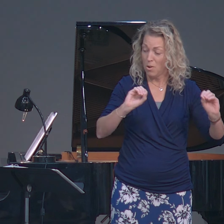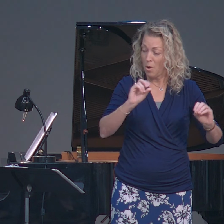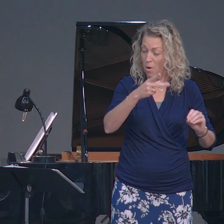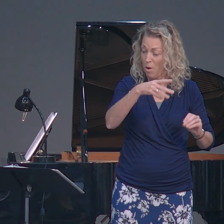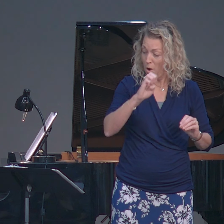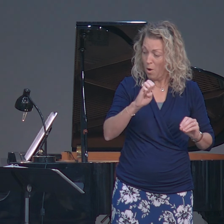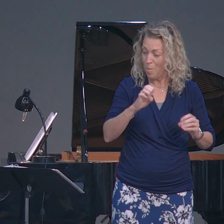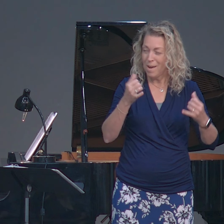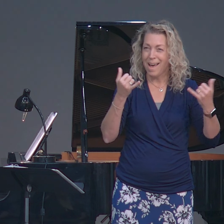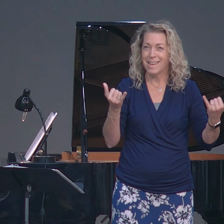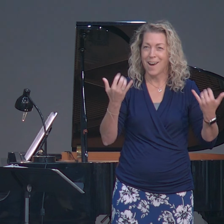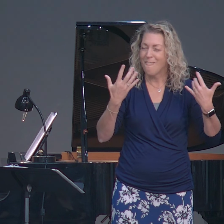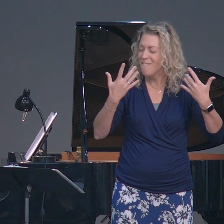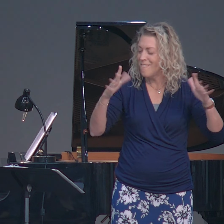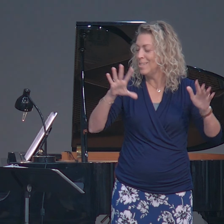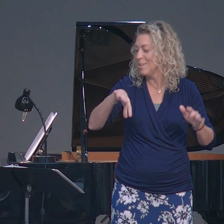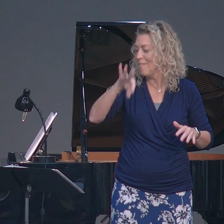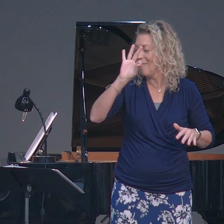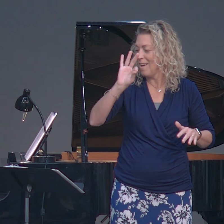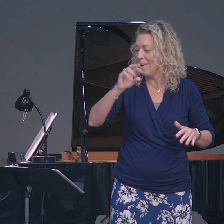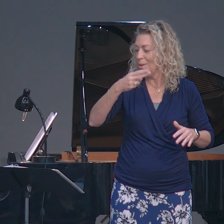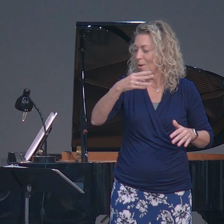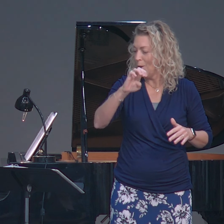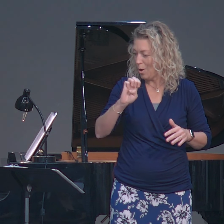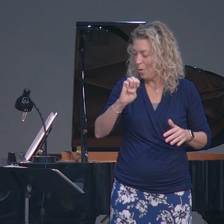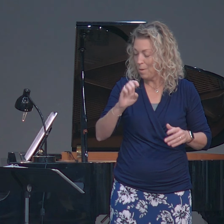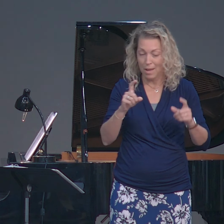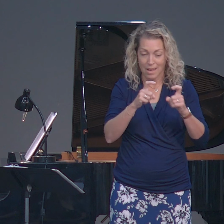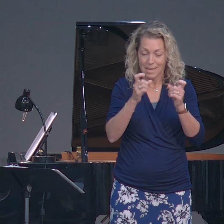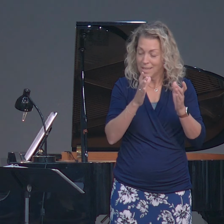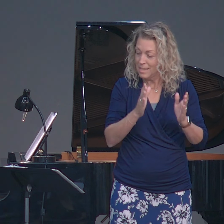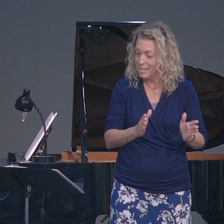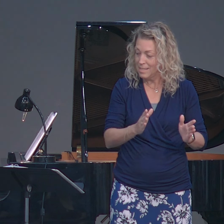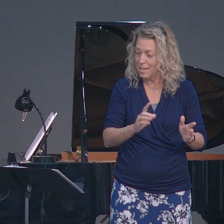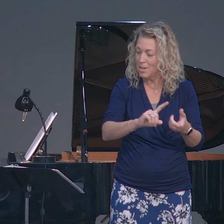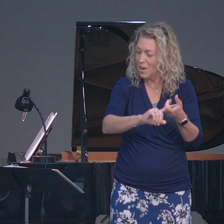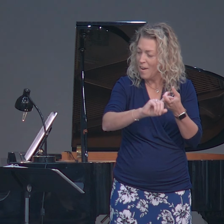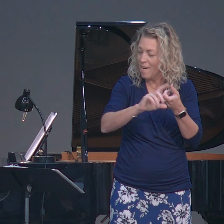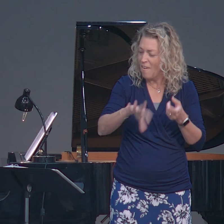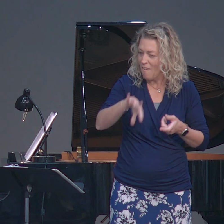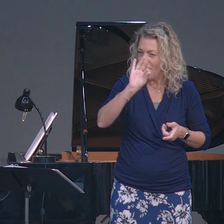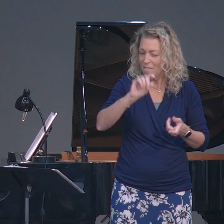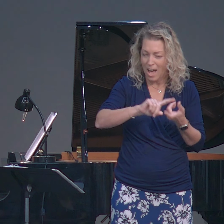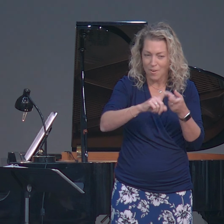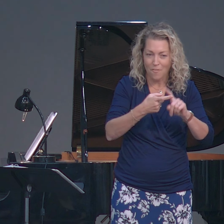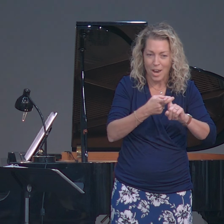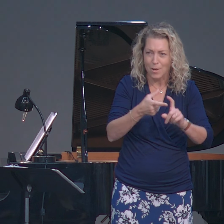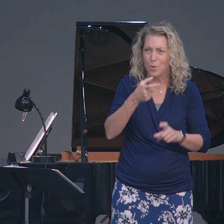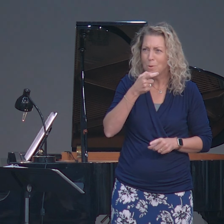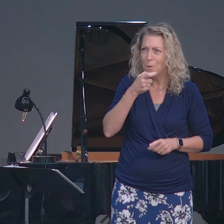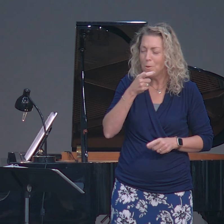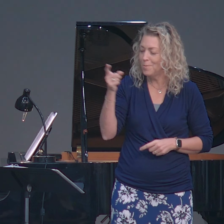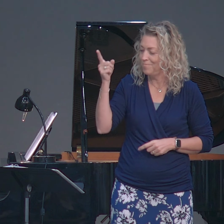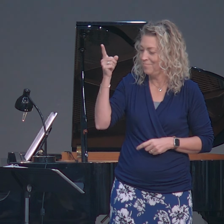hopeless found a home, the sinner found a friend. Not to